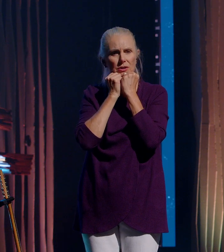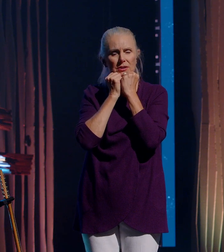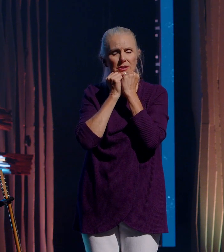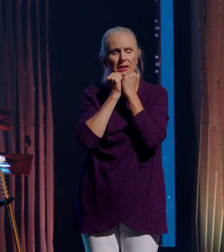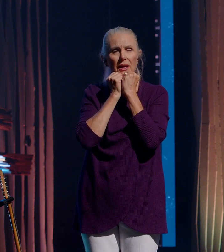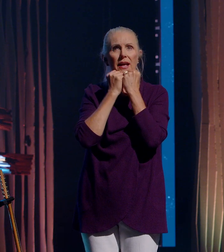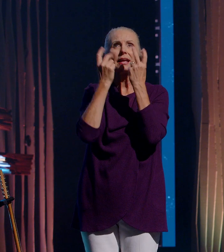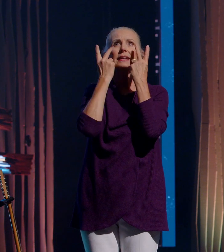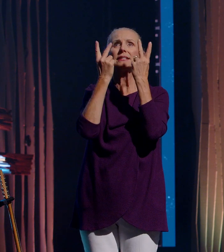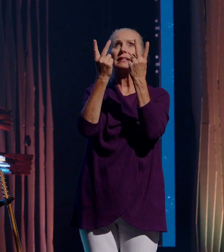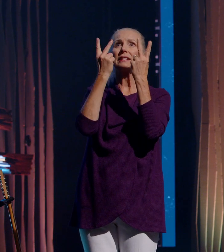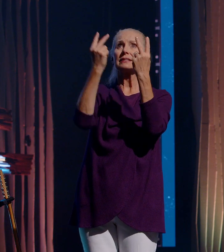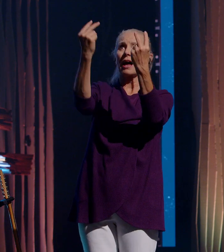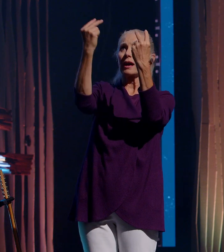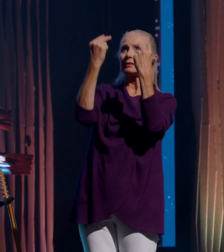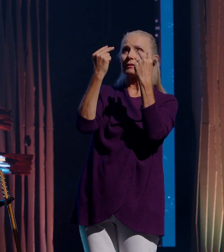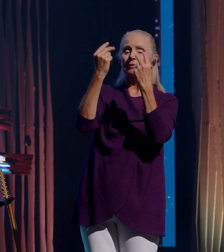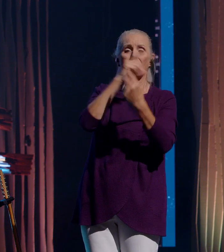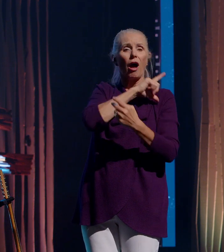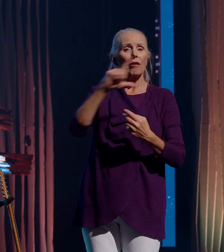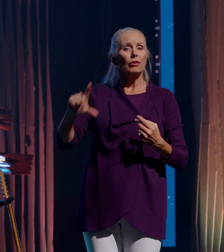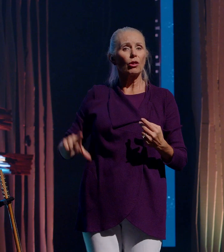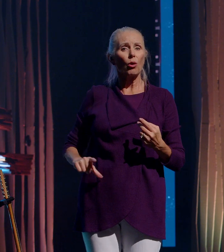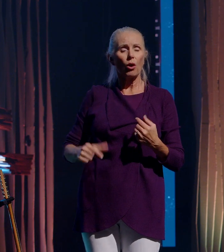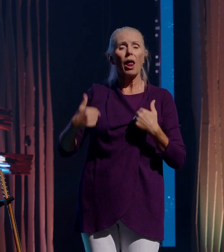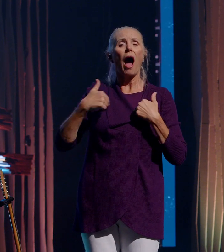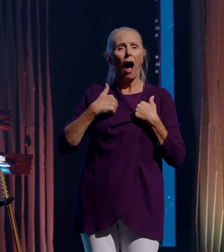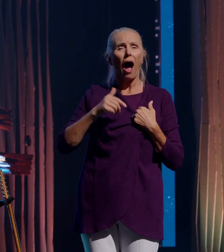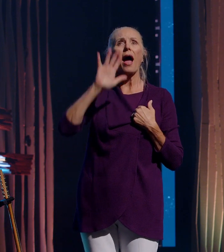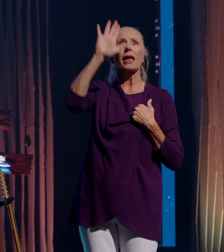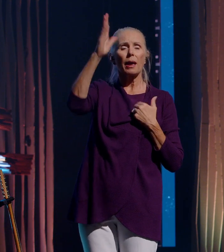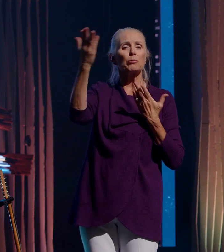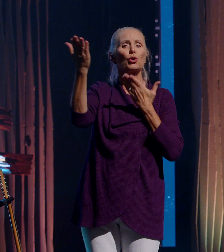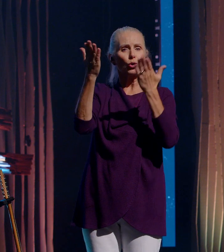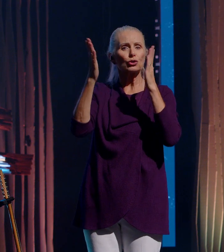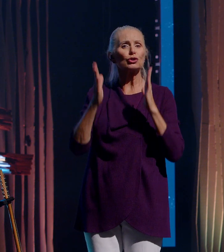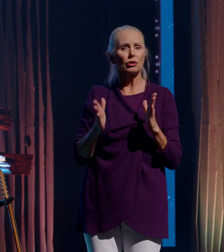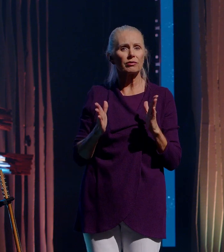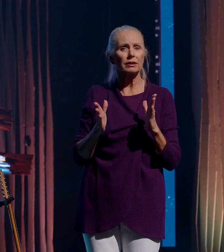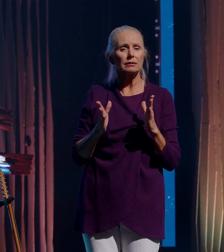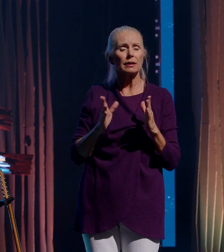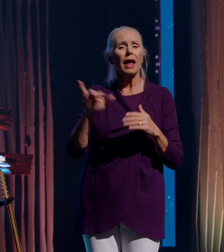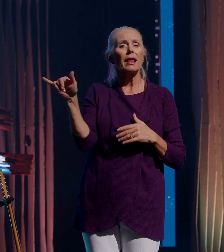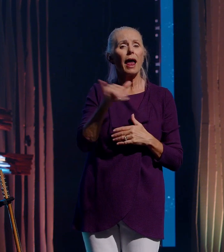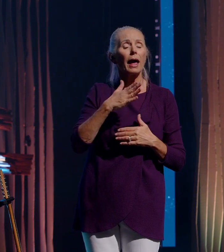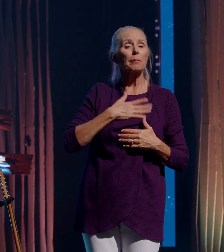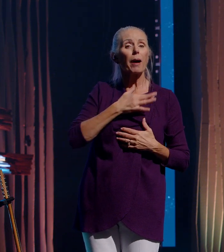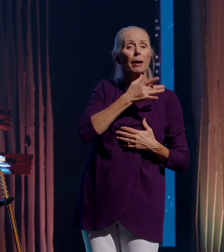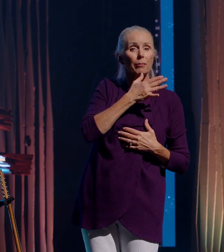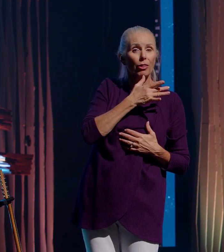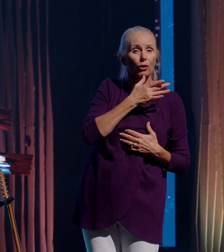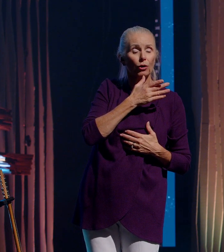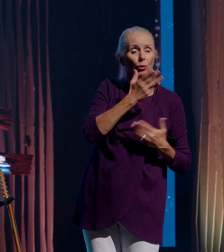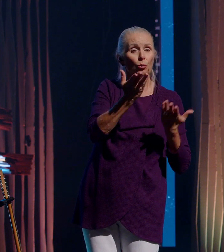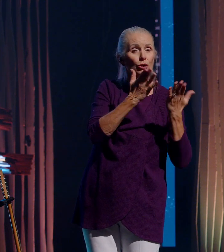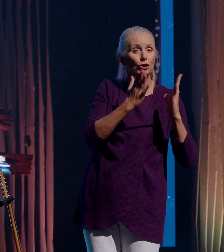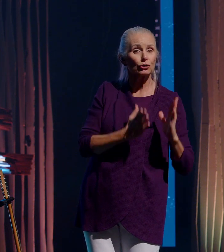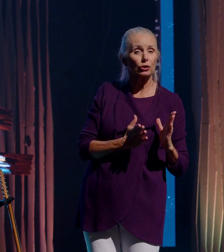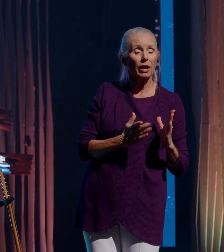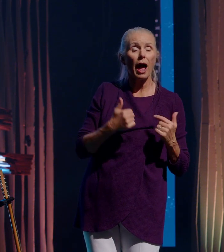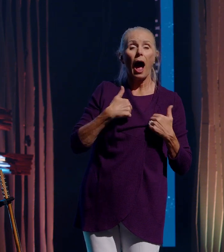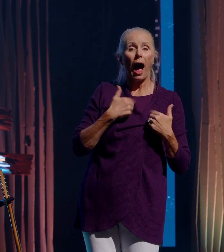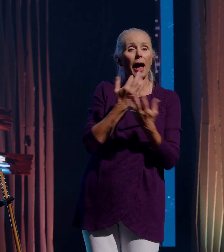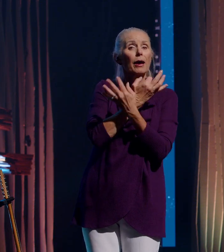faithful servants. Truly, I am your servant, Lord. I serve you just as my mother did. You have freed me from my chains. I